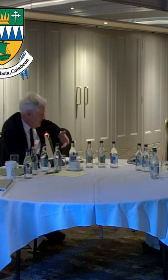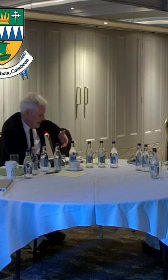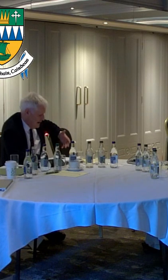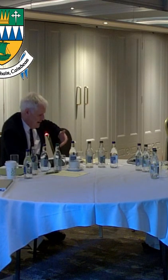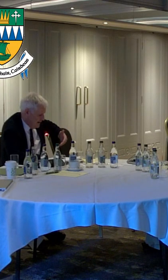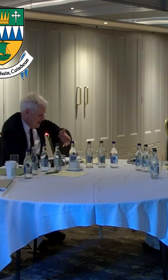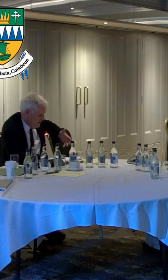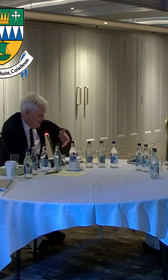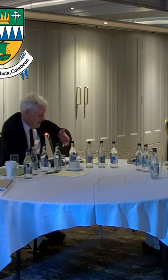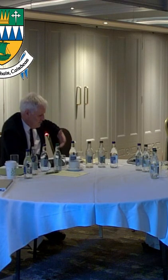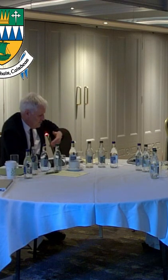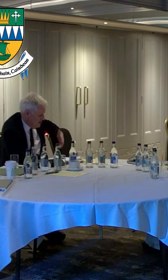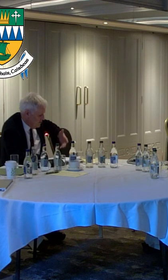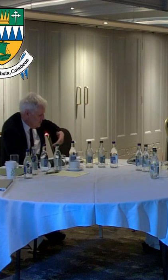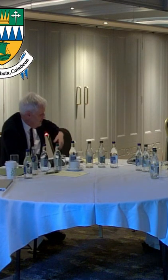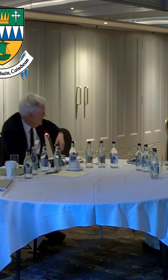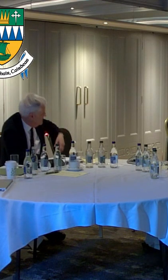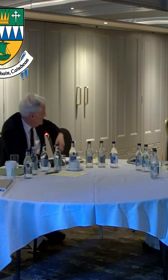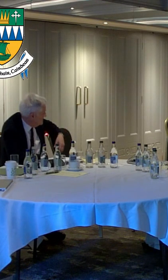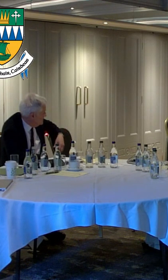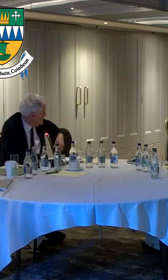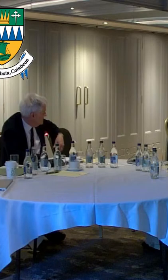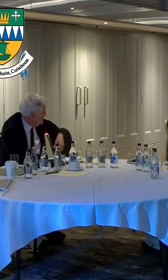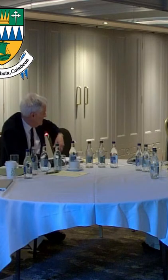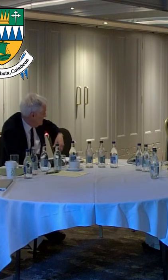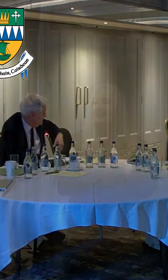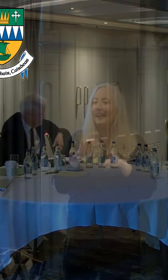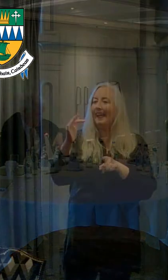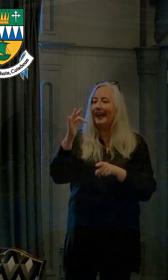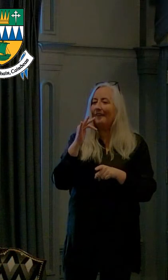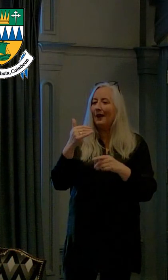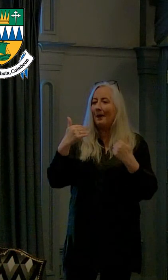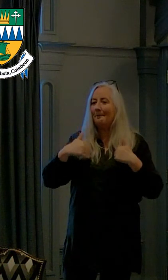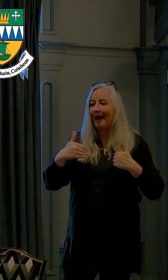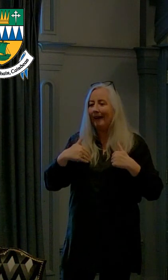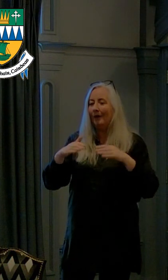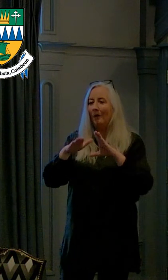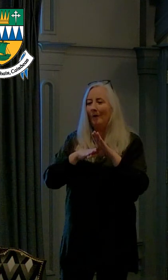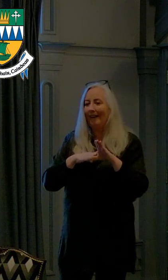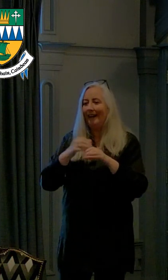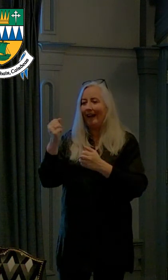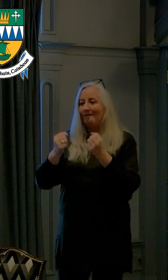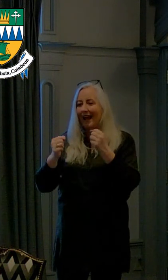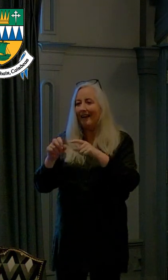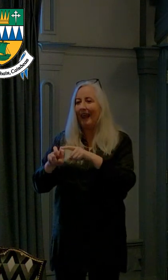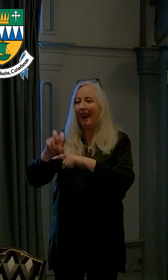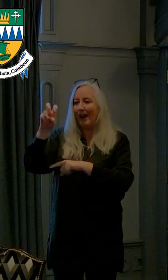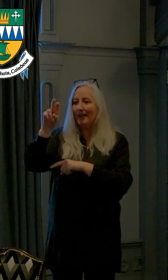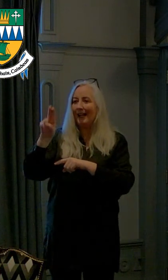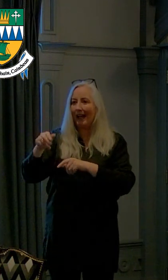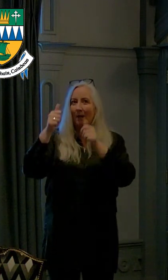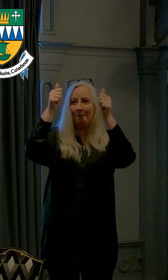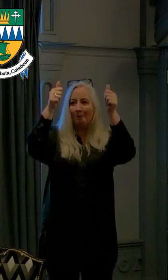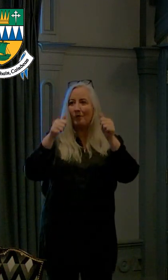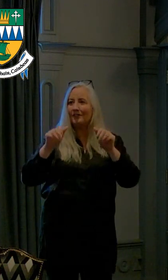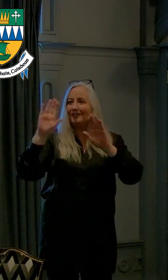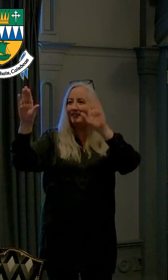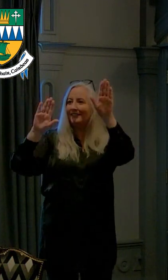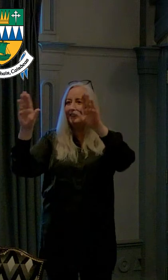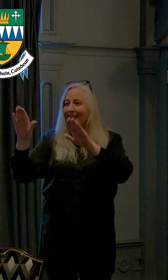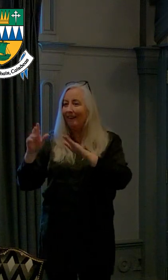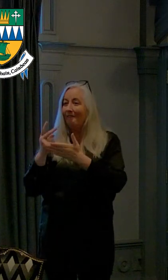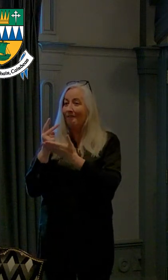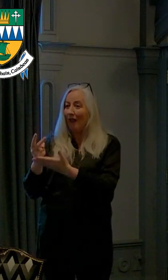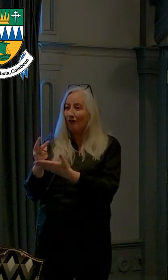be and it wouldn't count as an election expense. So after the relevant date, get them going and hang up those posters.